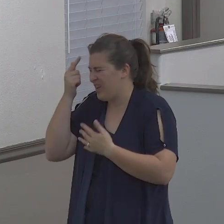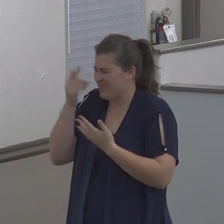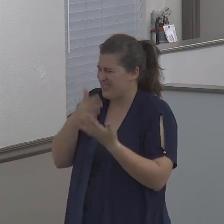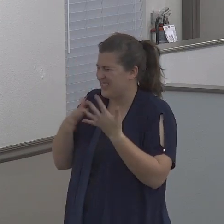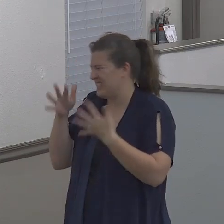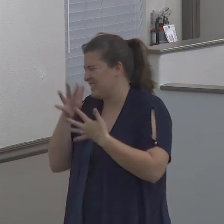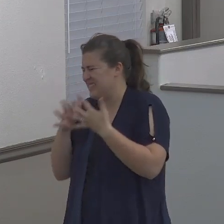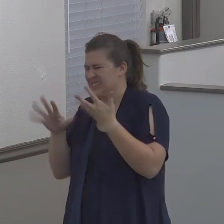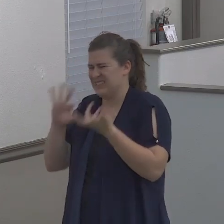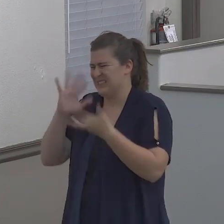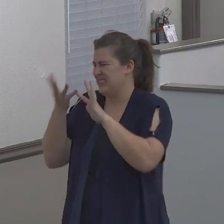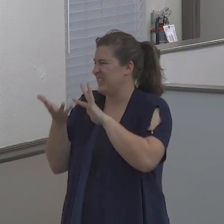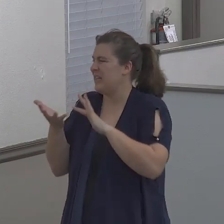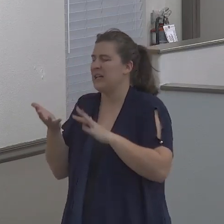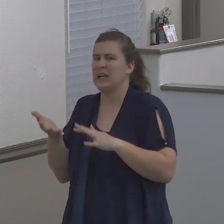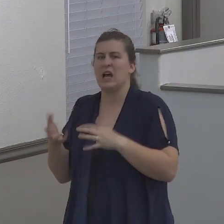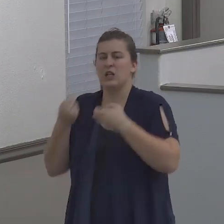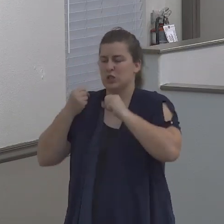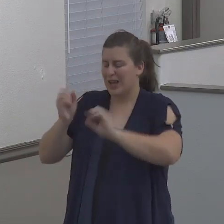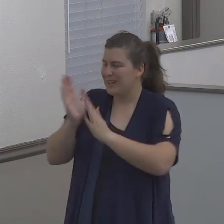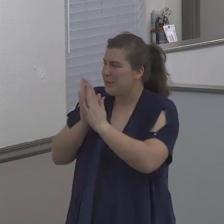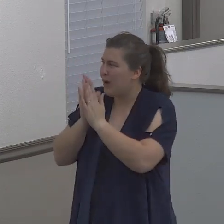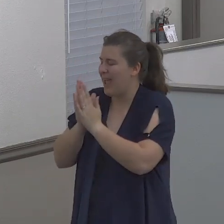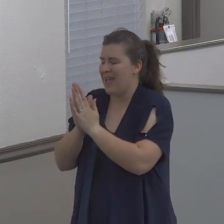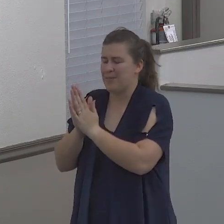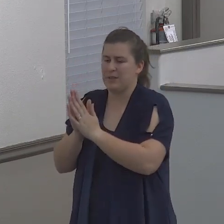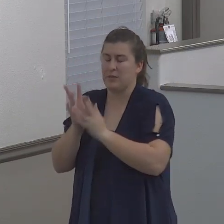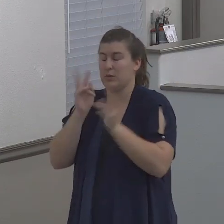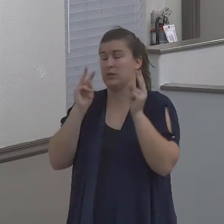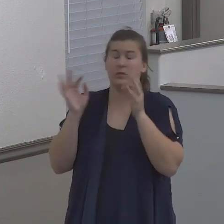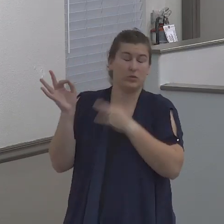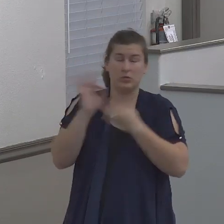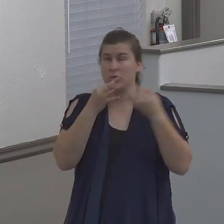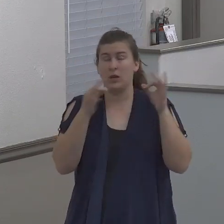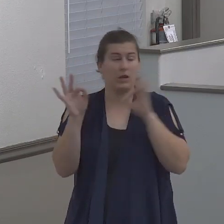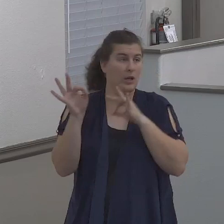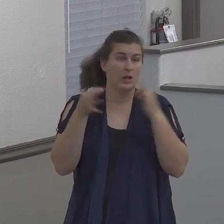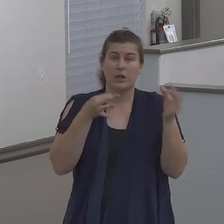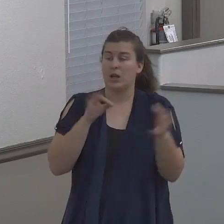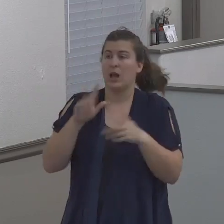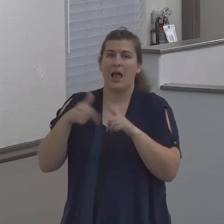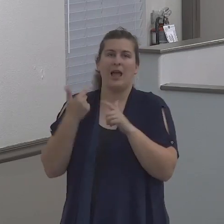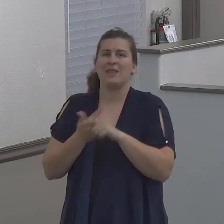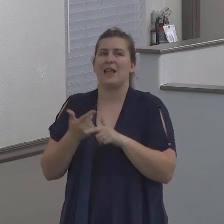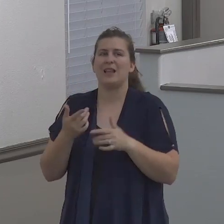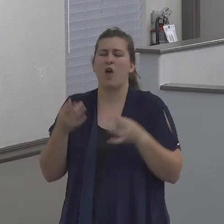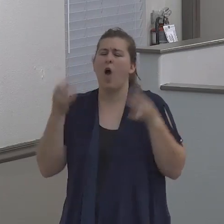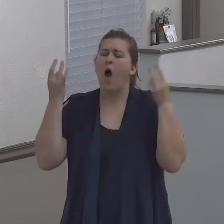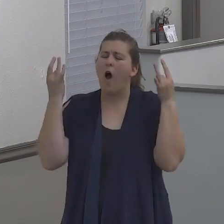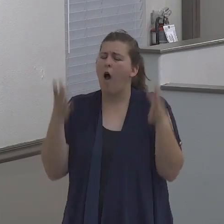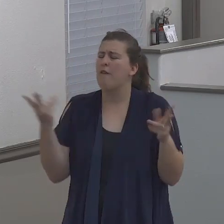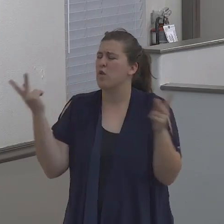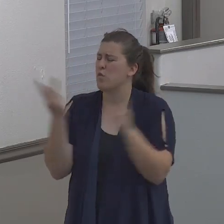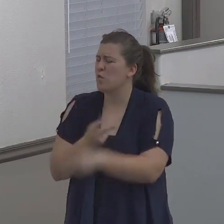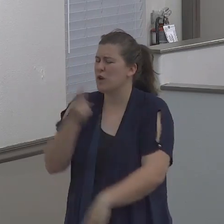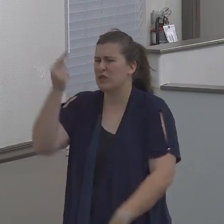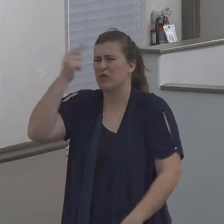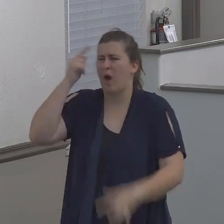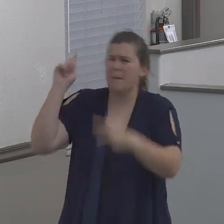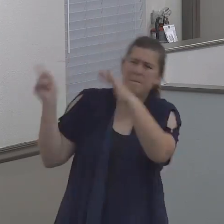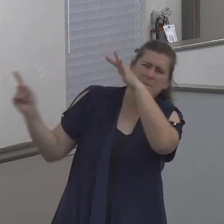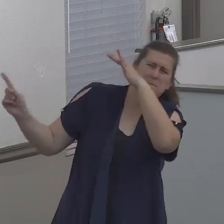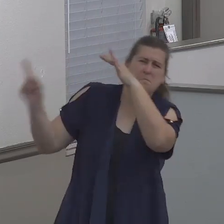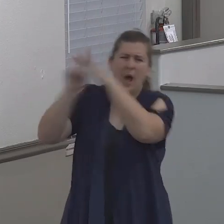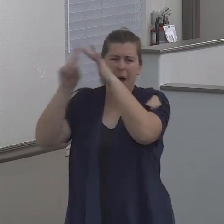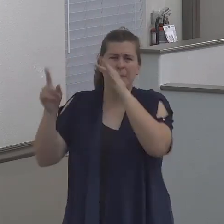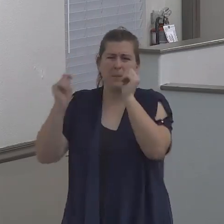you can't get your thoughts together? You ever try to pray, Christian, and you're just all over the place, and then somehow